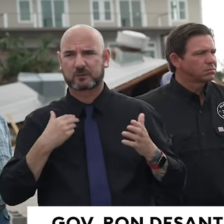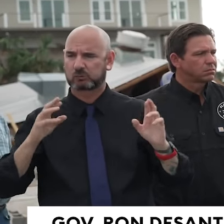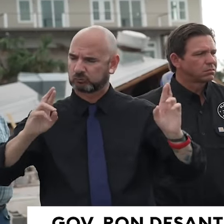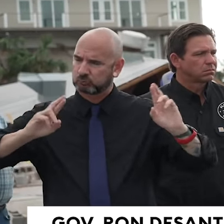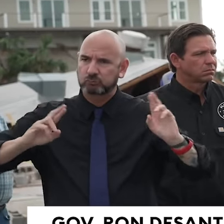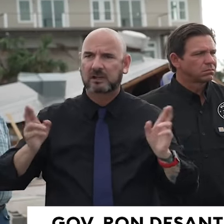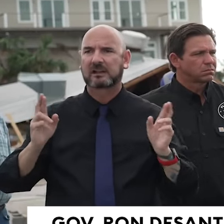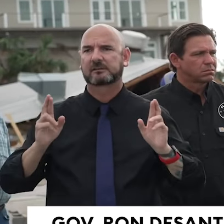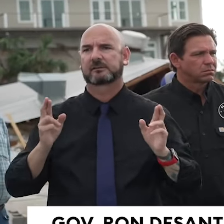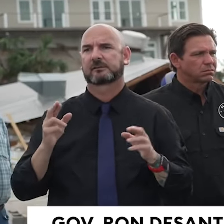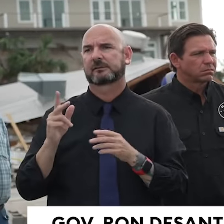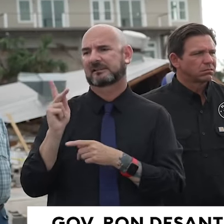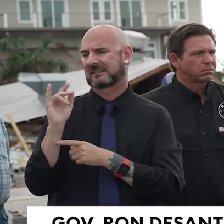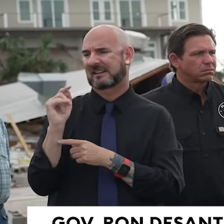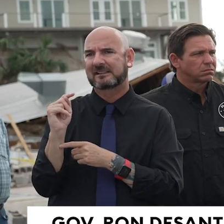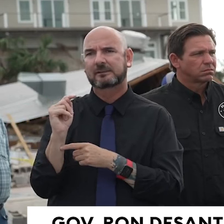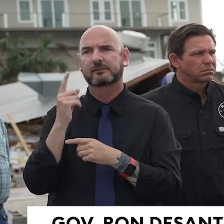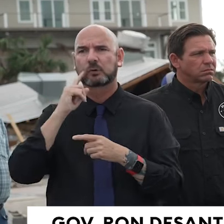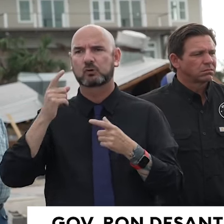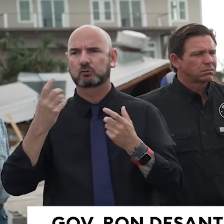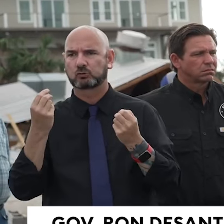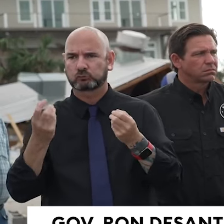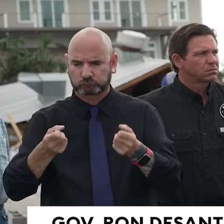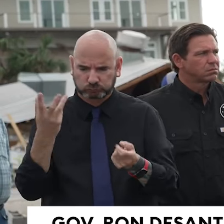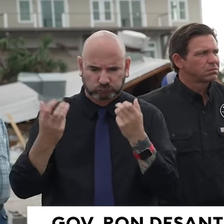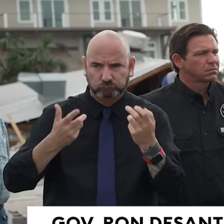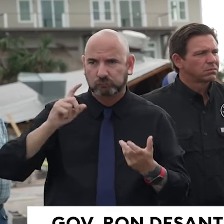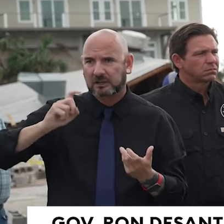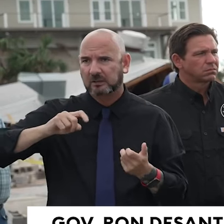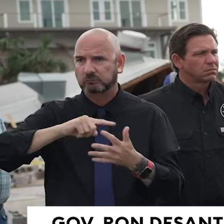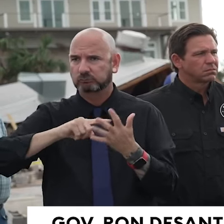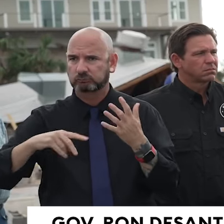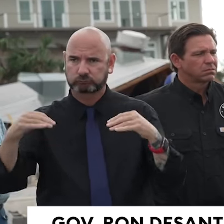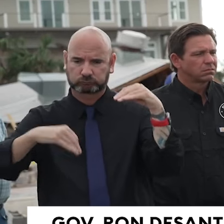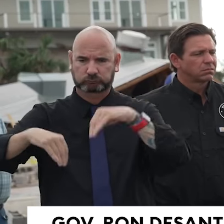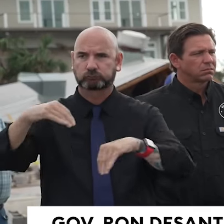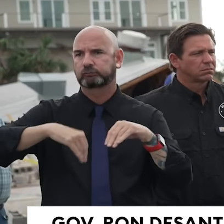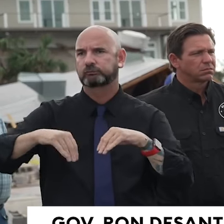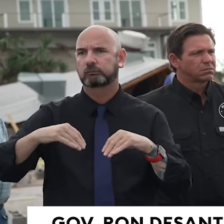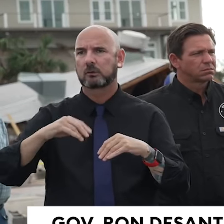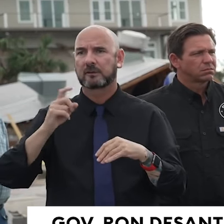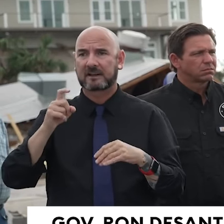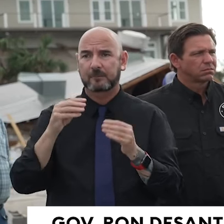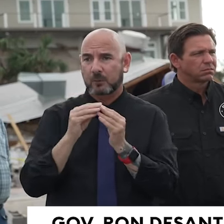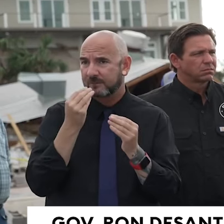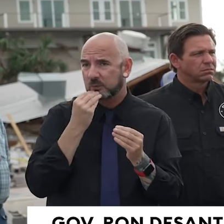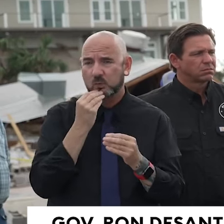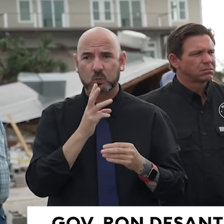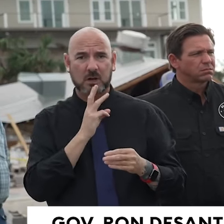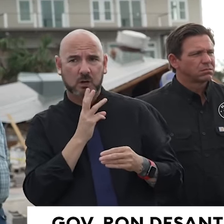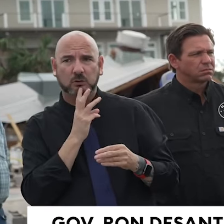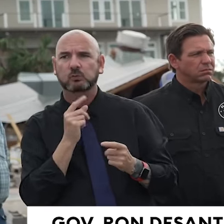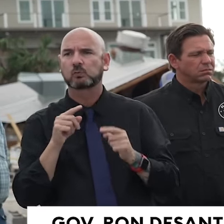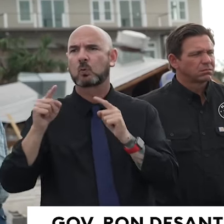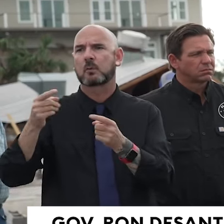and you've gone through everything in your preparedness kit. So if you need more food and water, you can go to a point of distribution